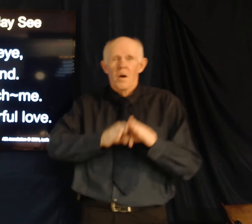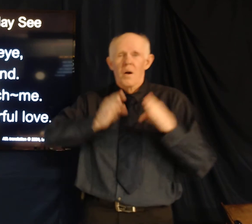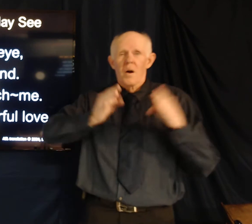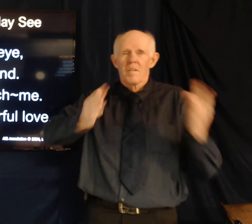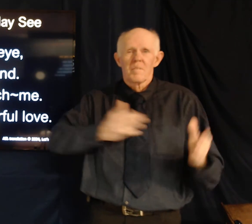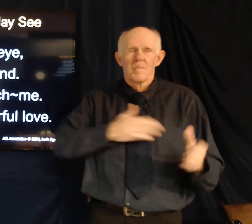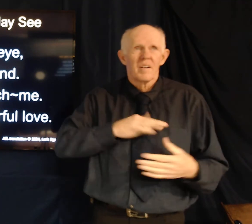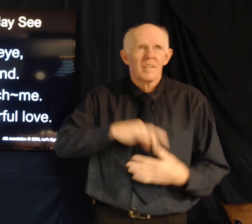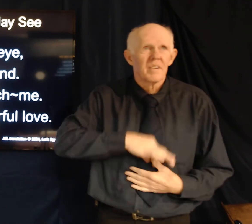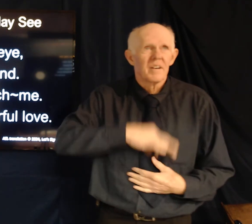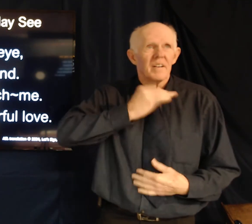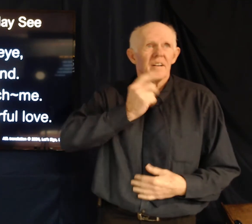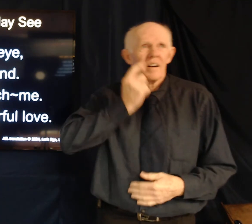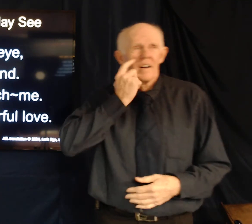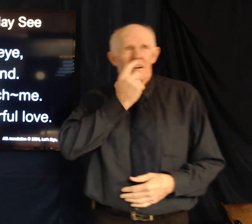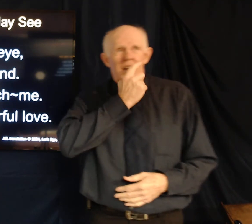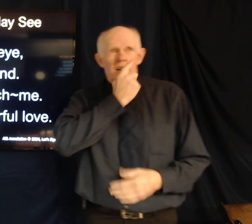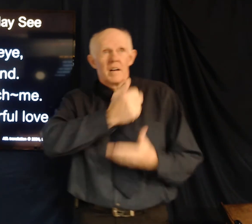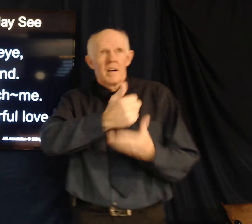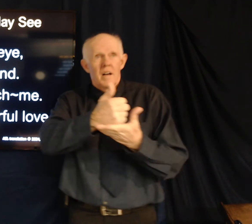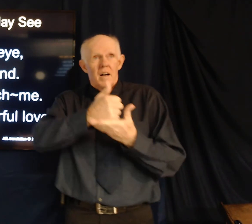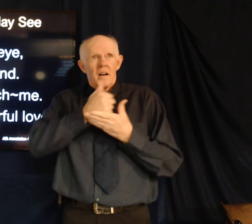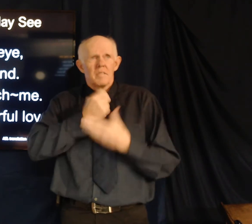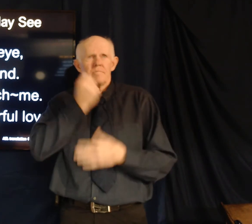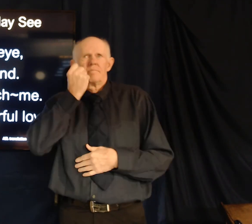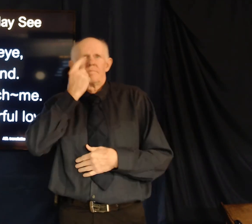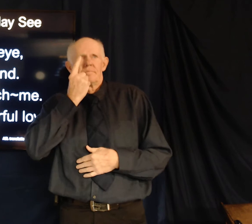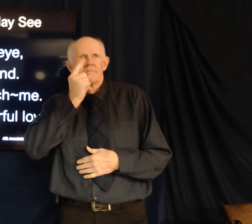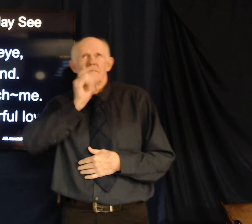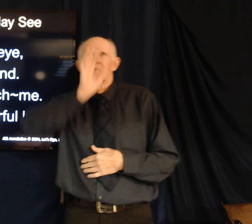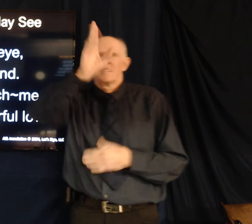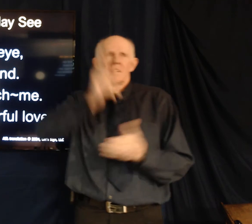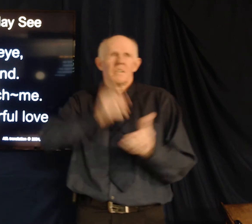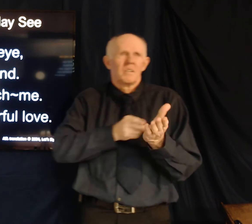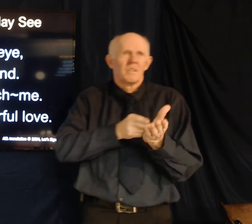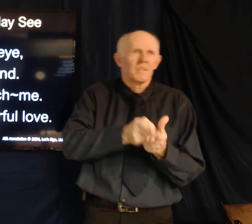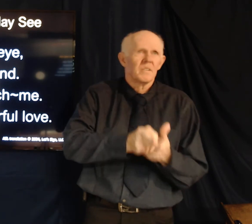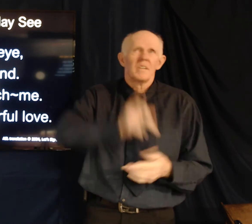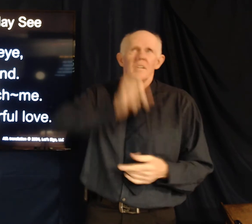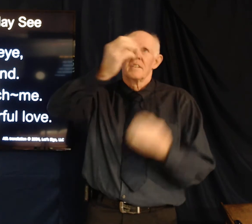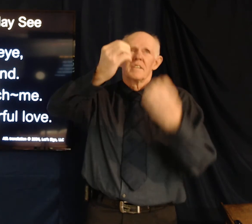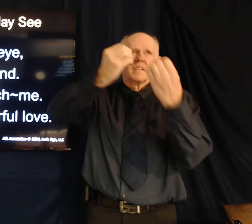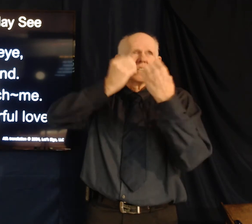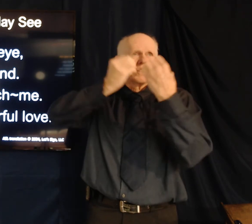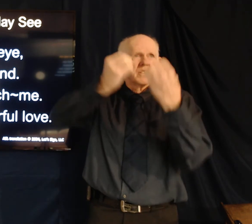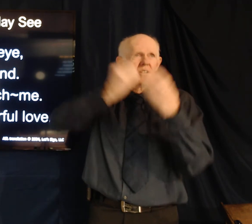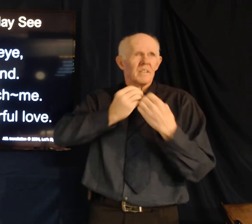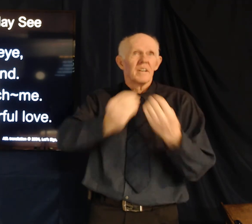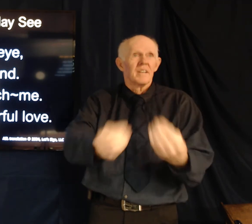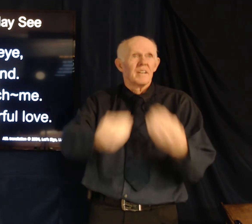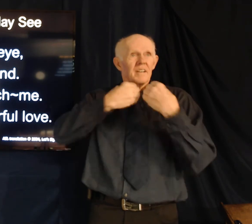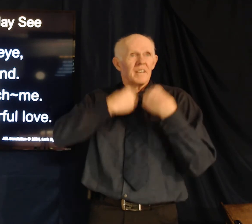Open my spiritual eyes and help me understand your truth. You teach me.